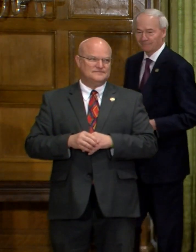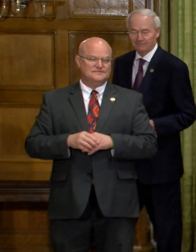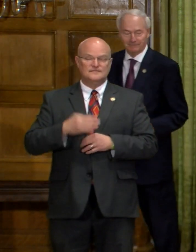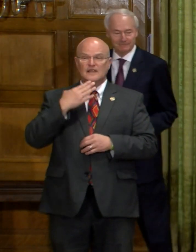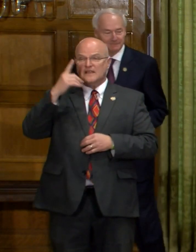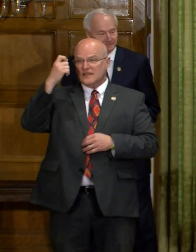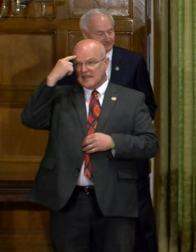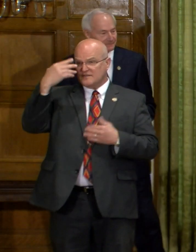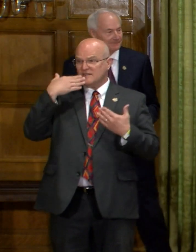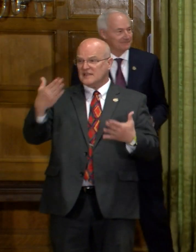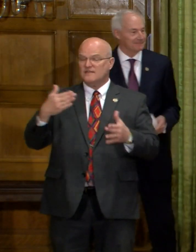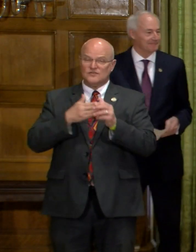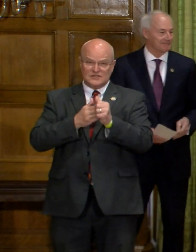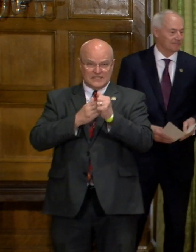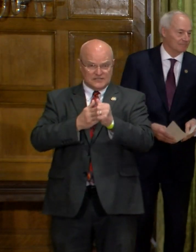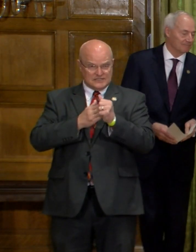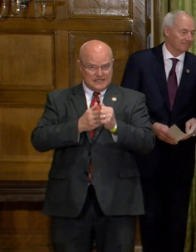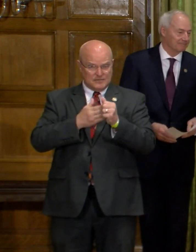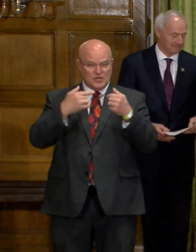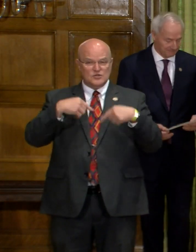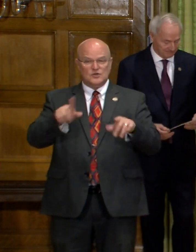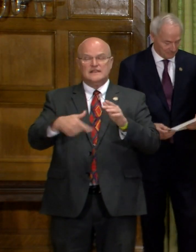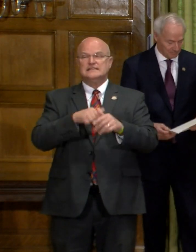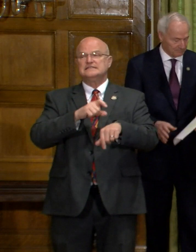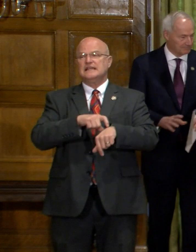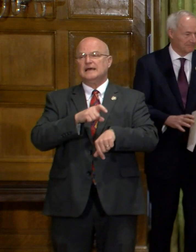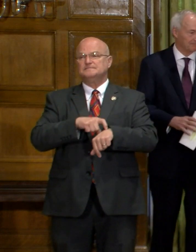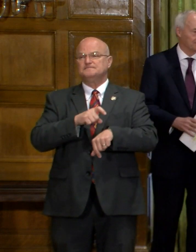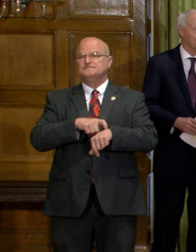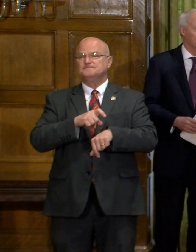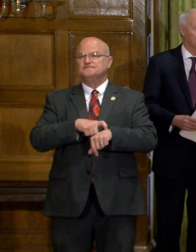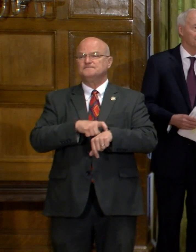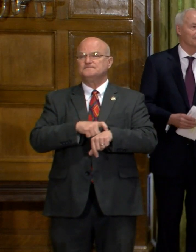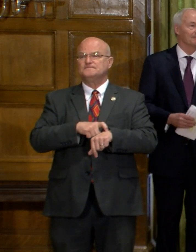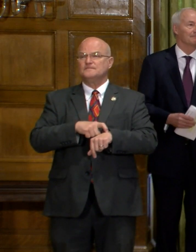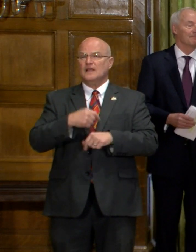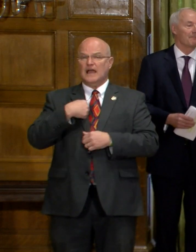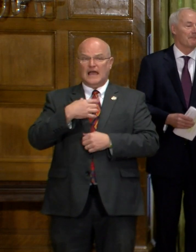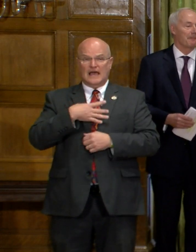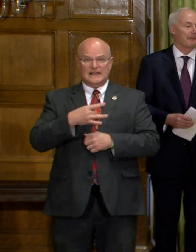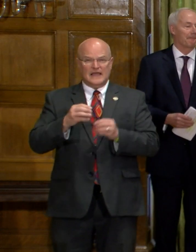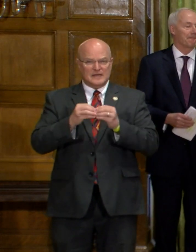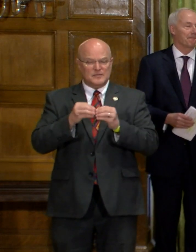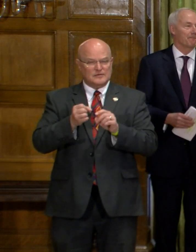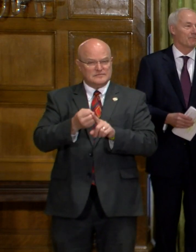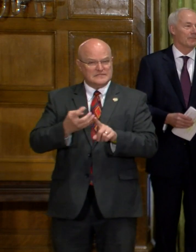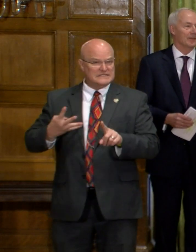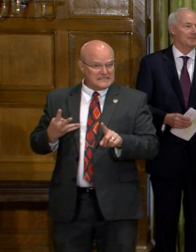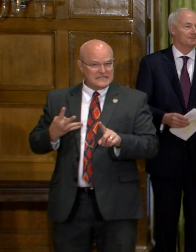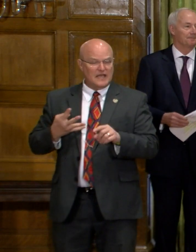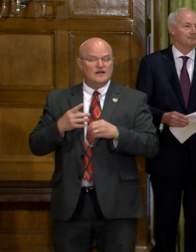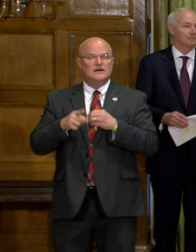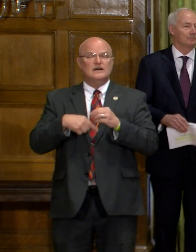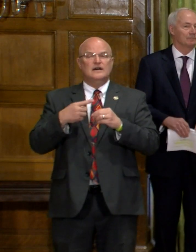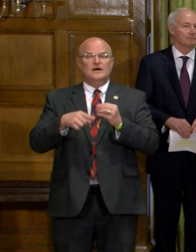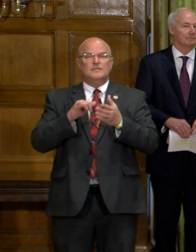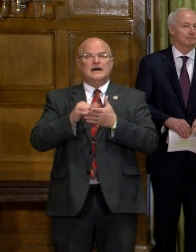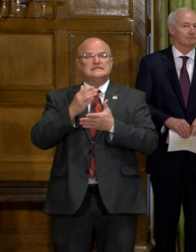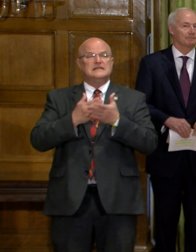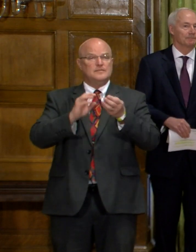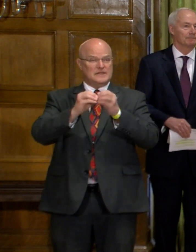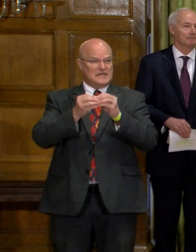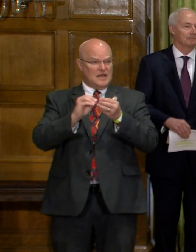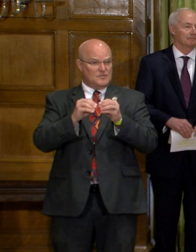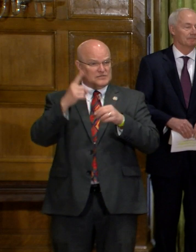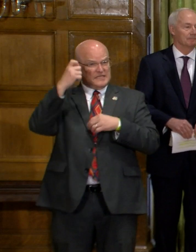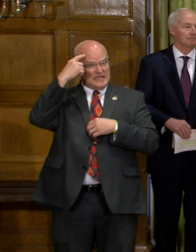Thank you, Governor, and thank you for your leadership during this time. I'd like to give a little bit more detail on some of the